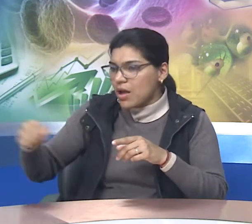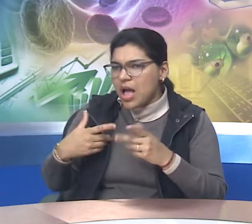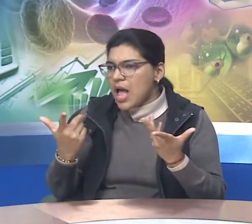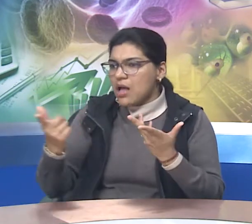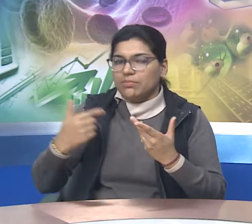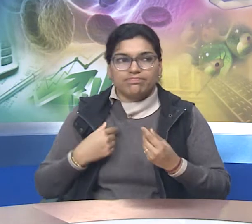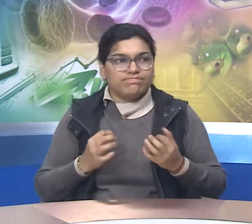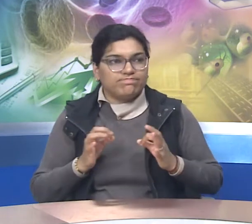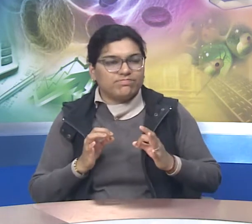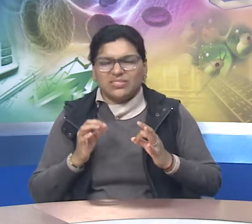Maybe